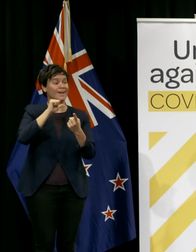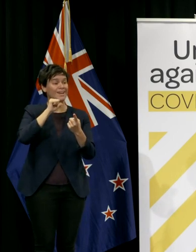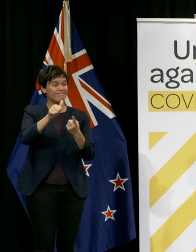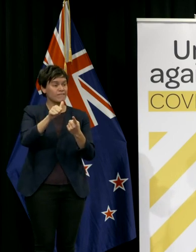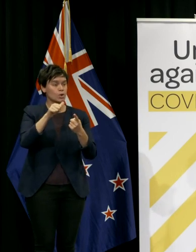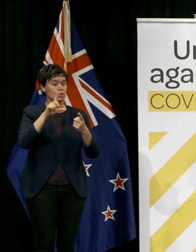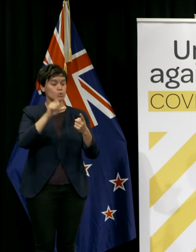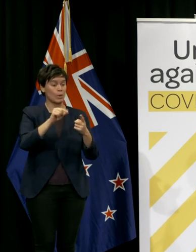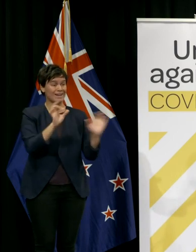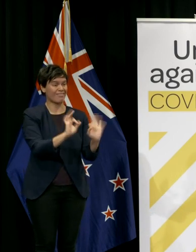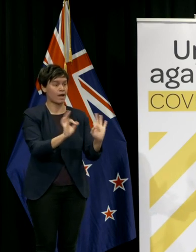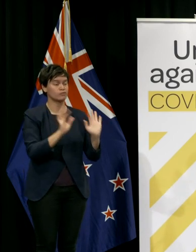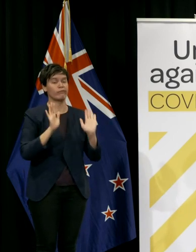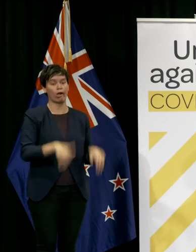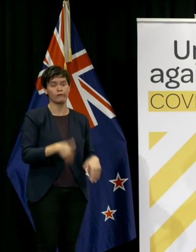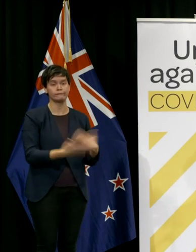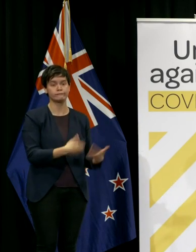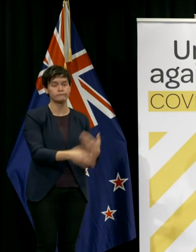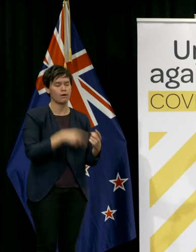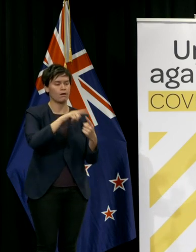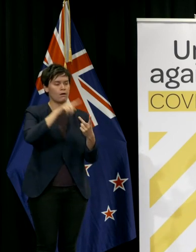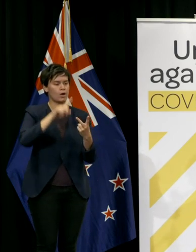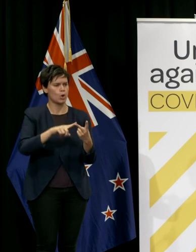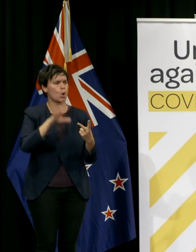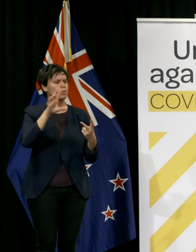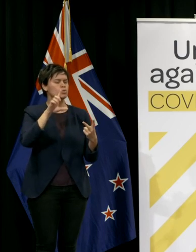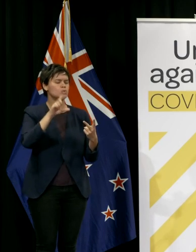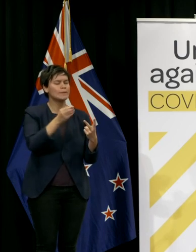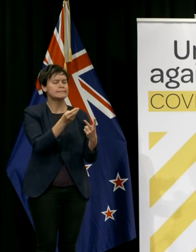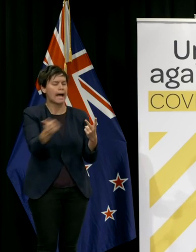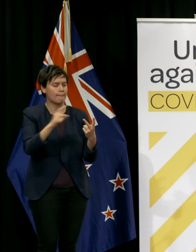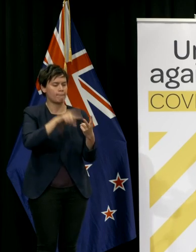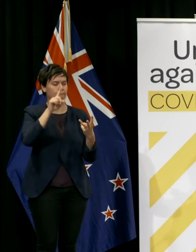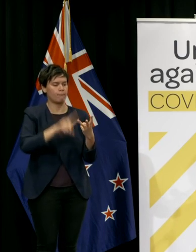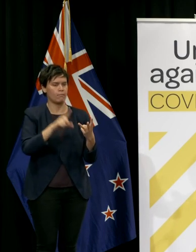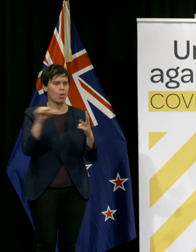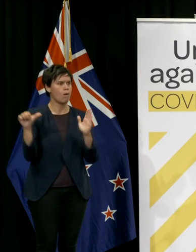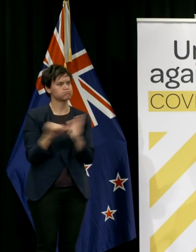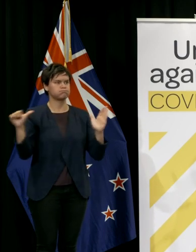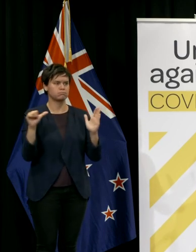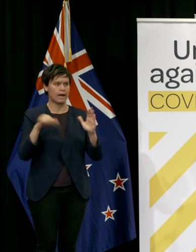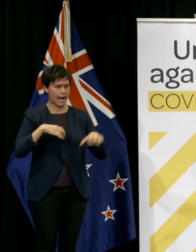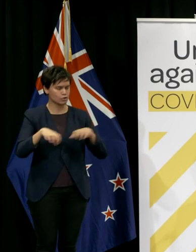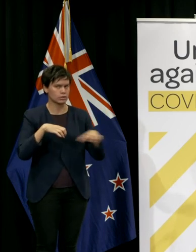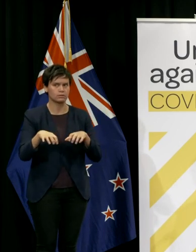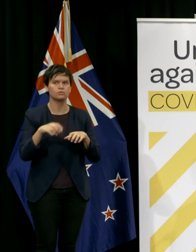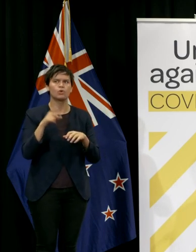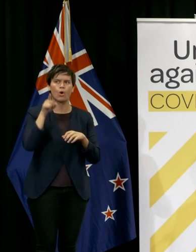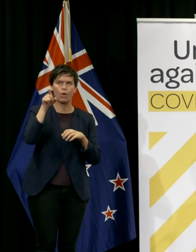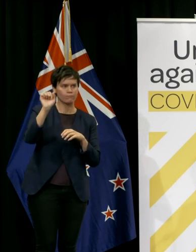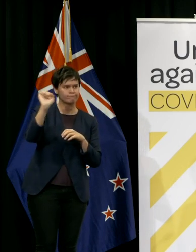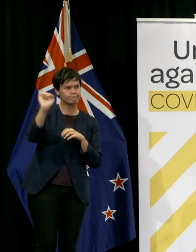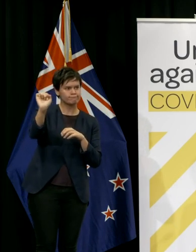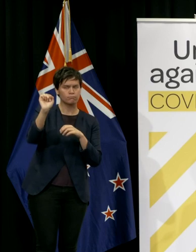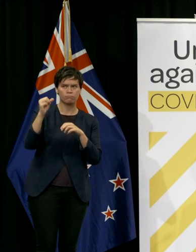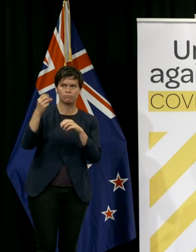if you do a lot. And so we have used that to inform our actions, and we have updated our local modelling regularly to show